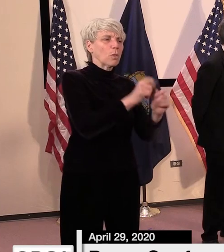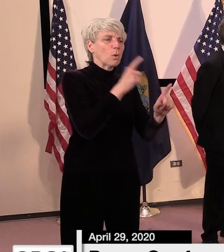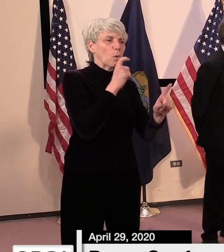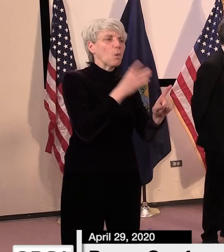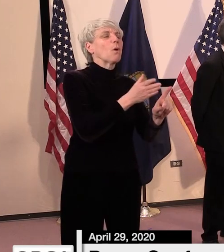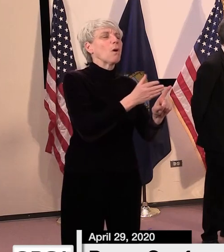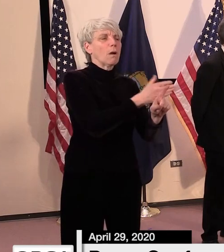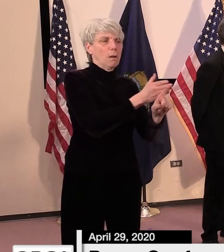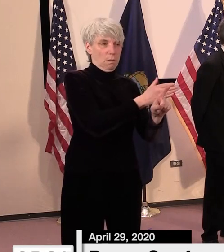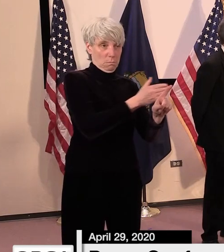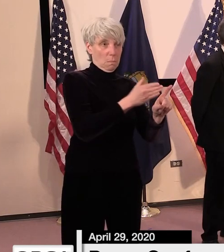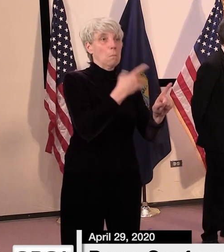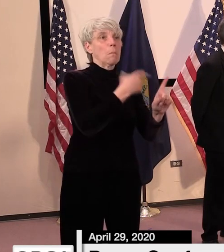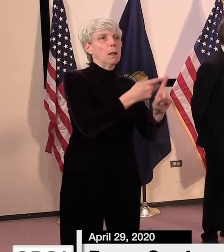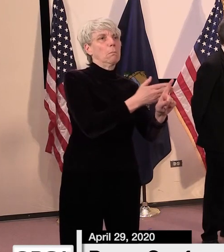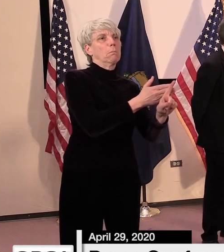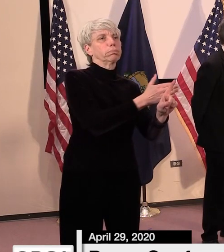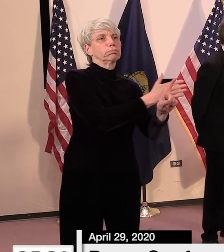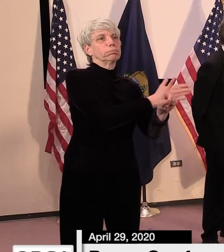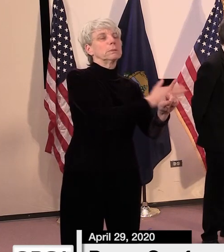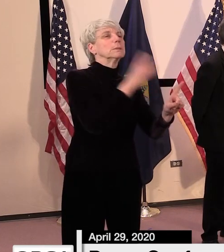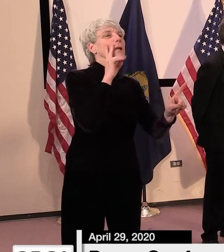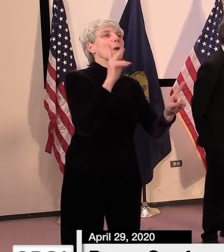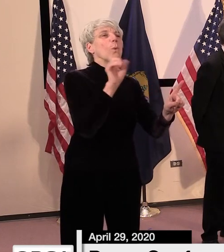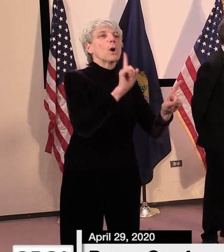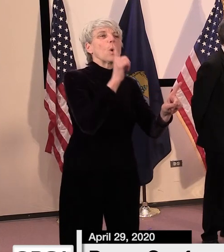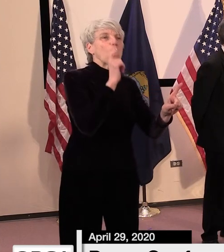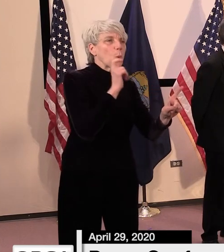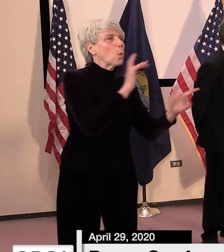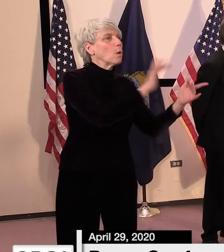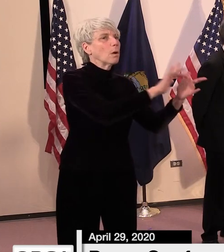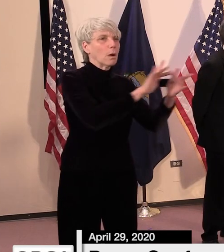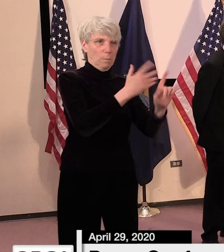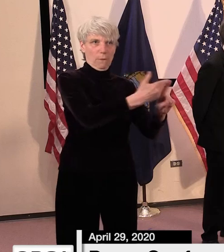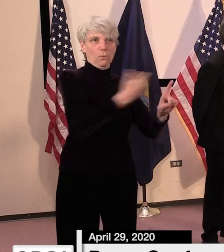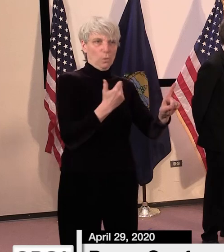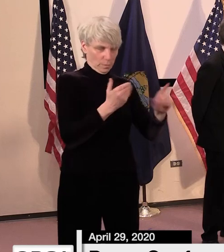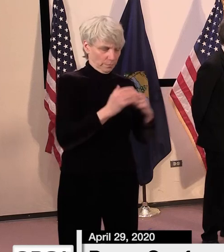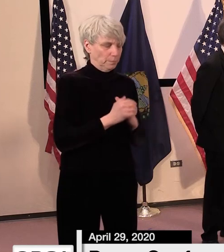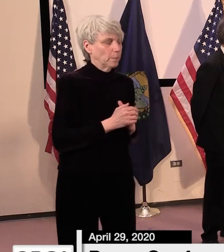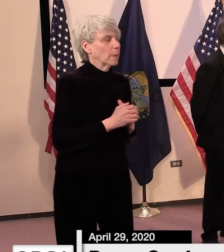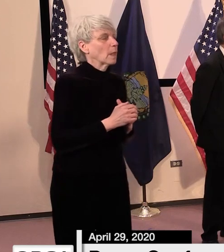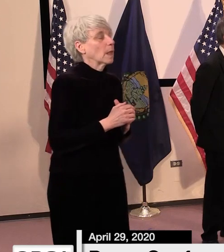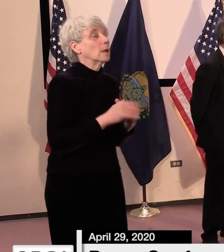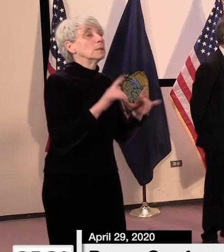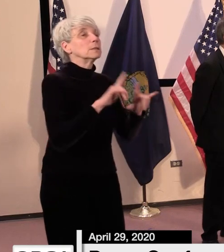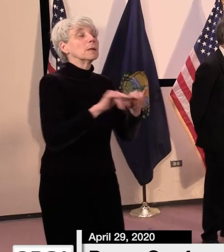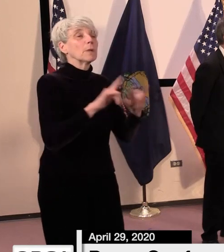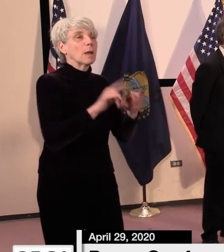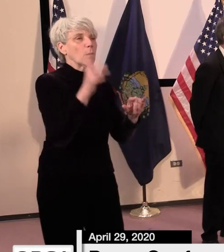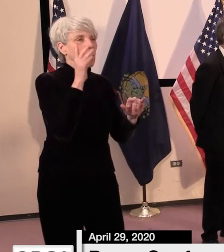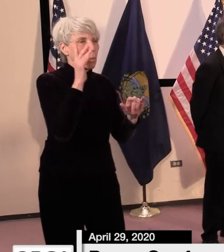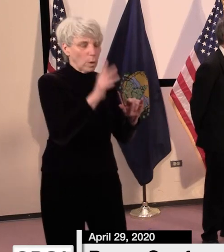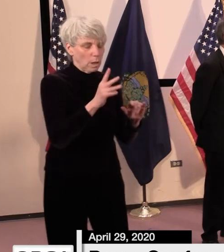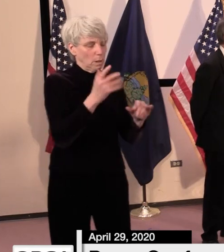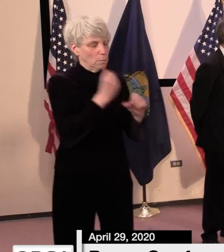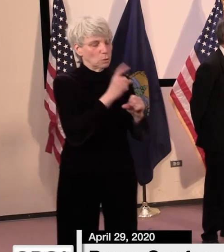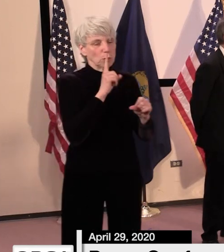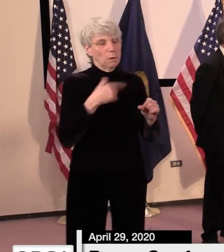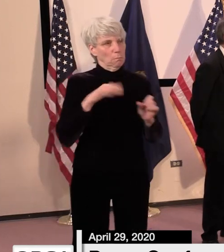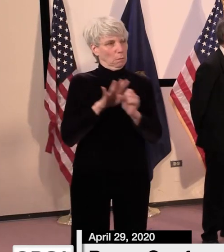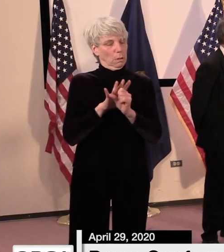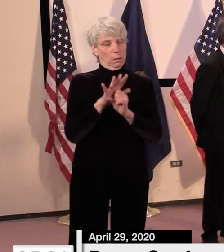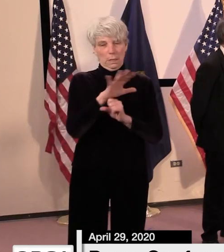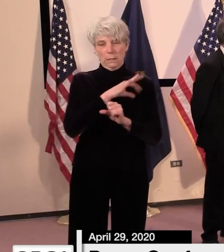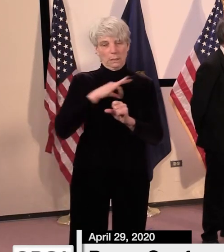help identify where they might have been exposed to COVID. We'll also make sure we continue to have adequate numbers of trained staff